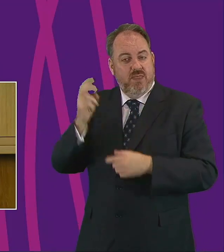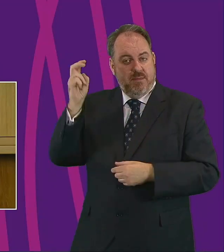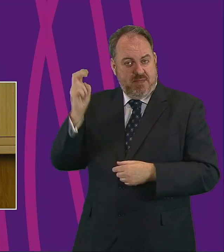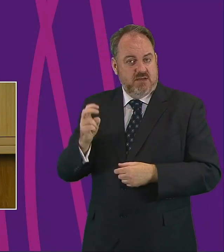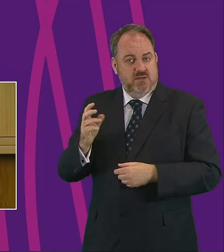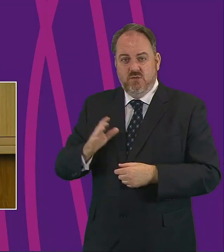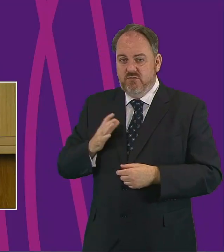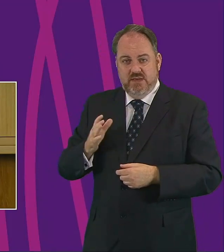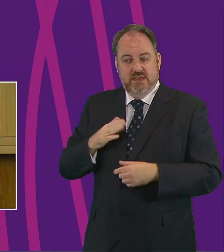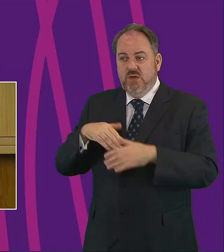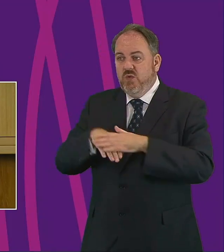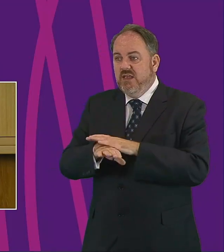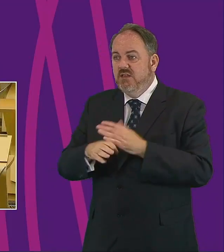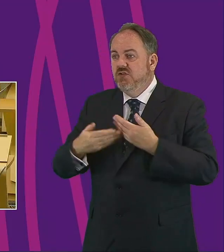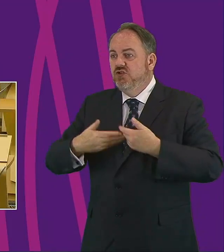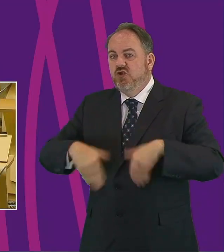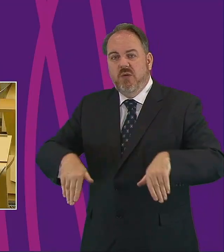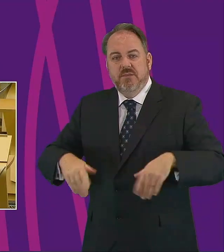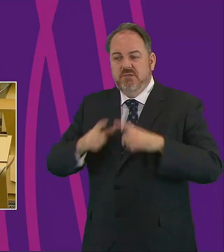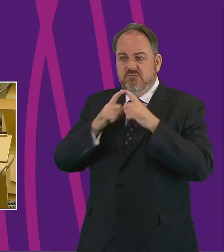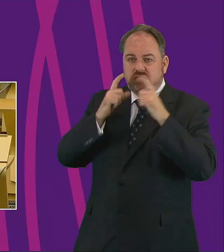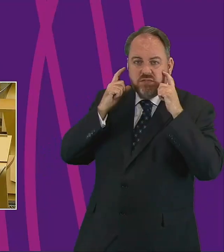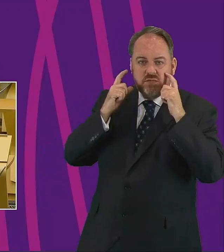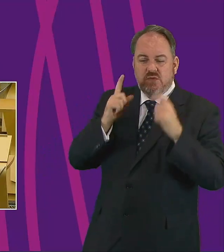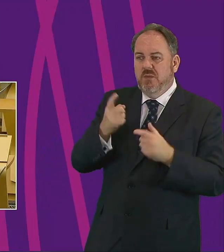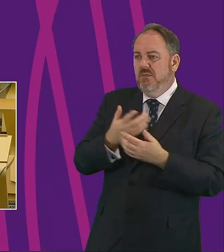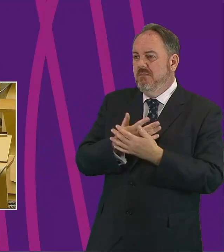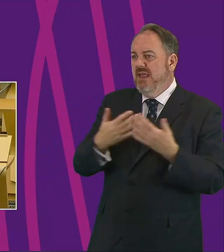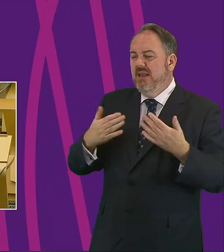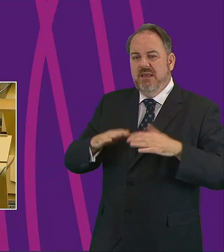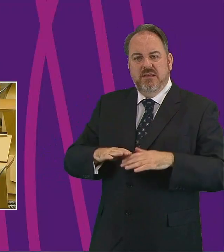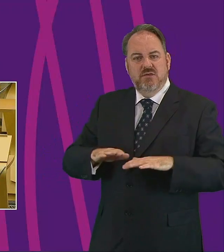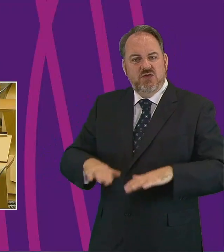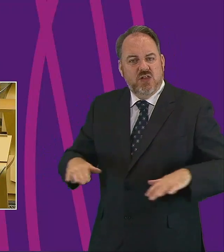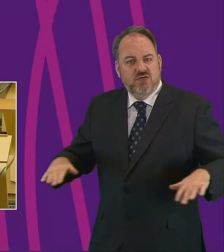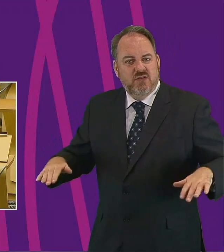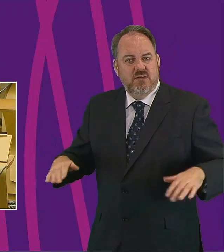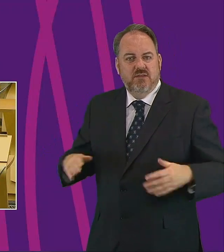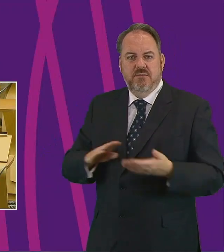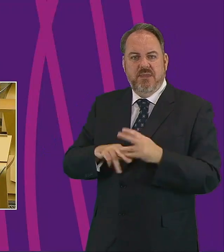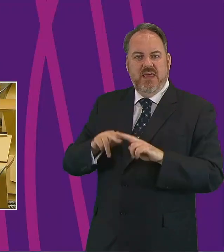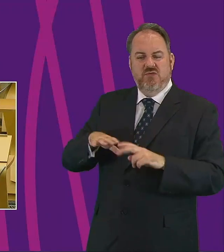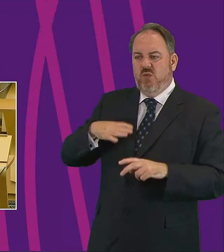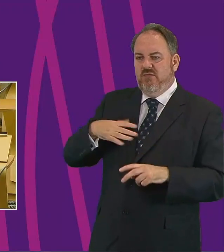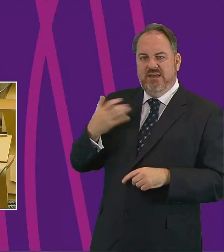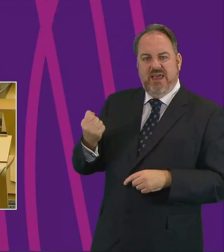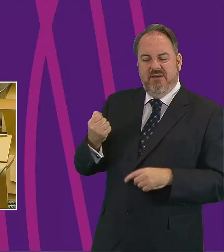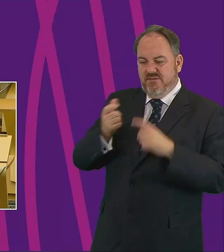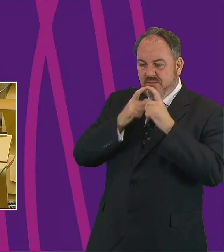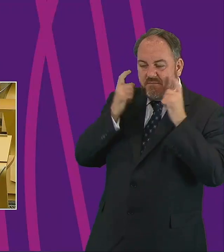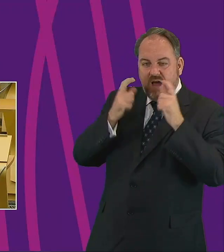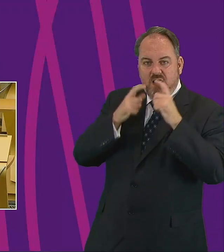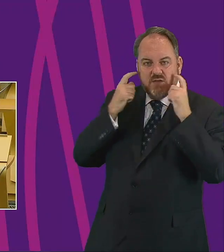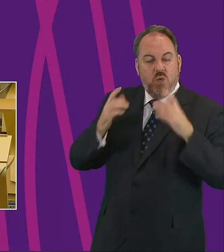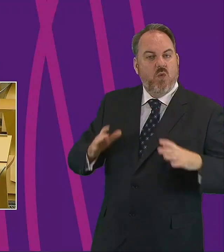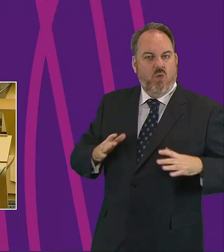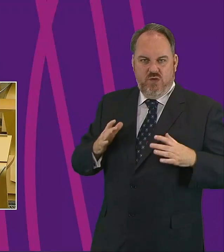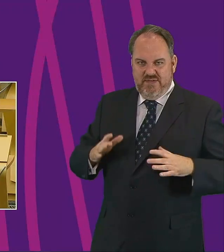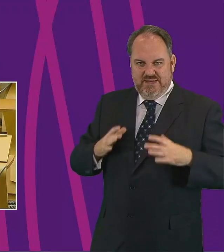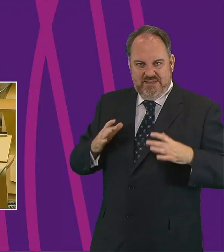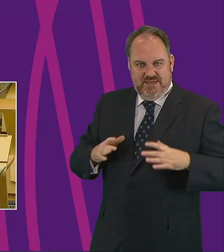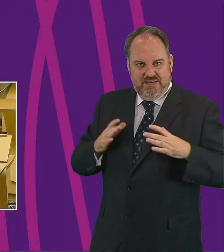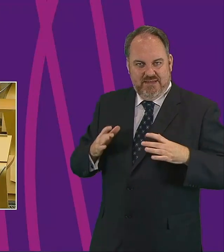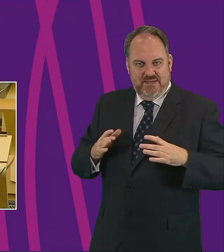and in shops. So I would expect that many children, if not most children, already have access to face coverings already